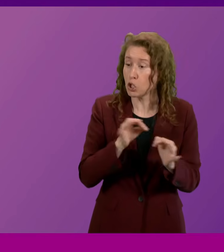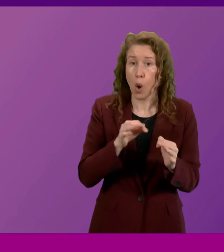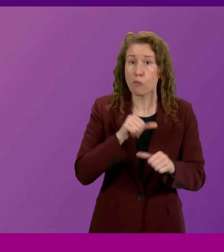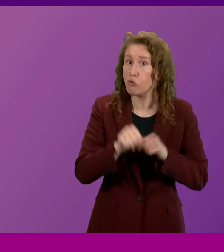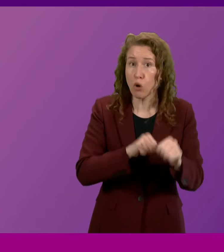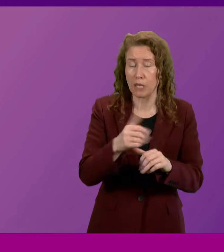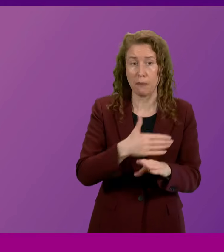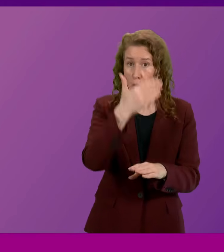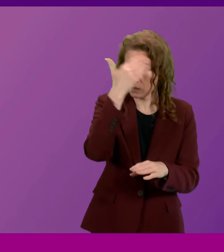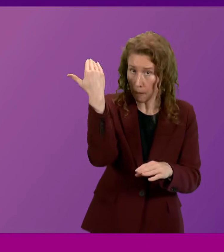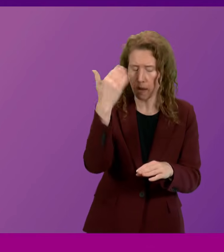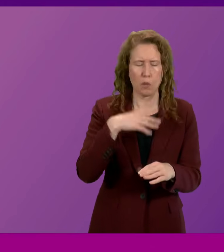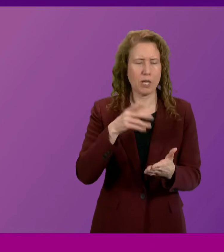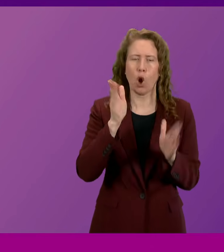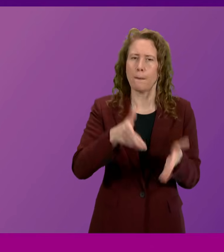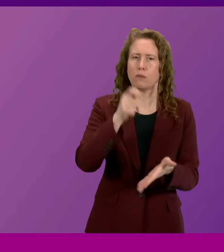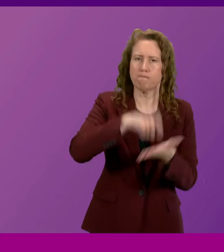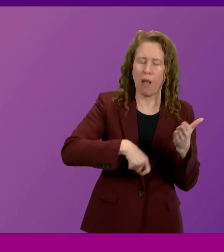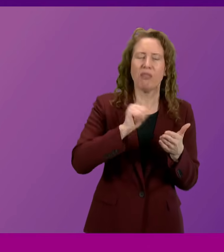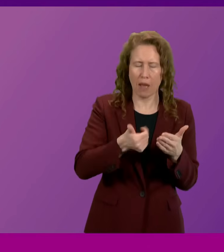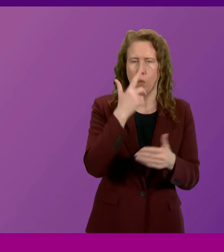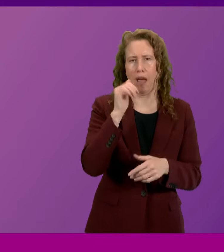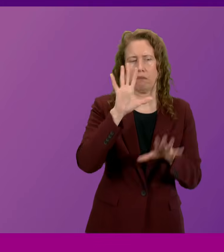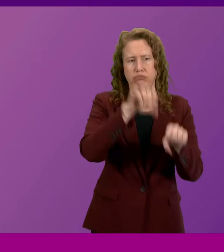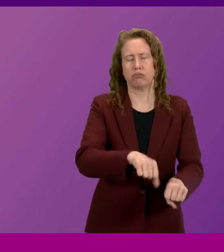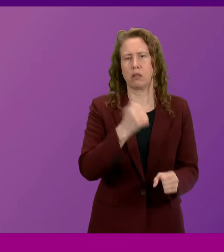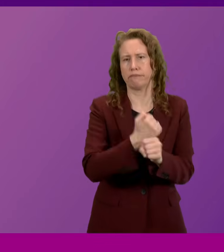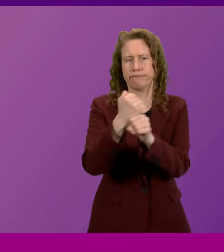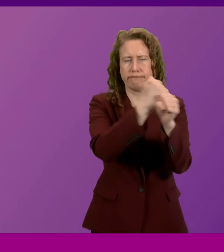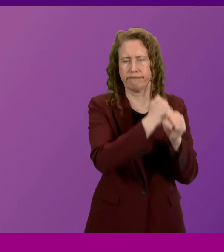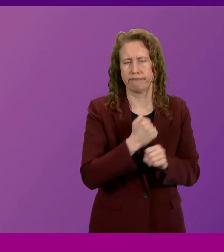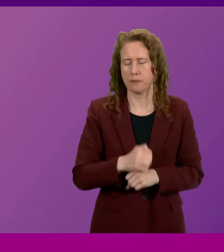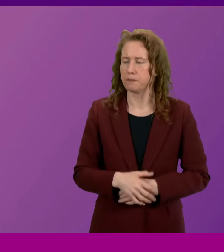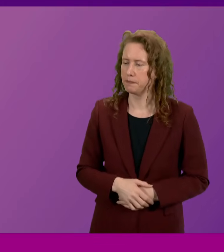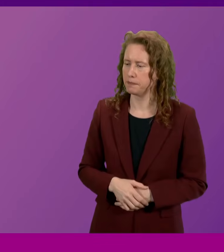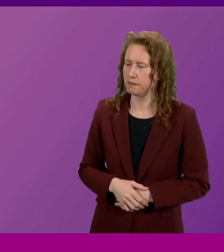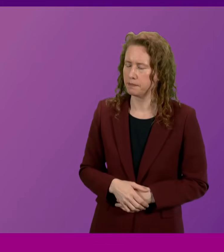recess, so that redevelopment work can start? First Minister.